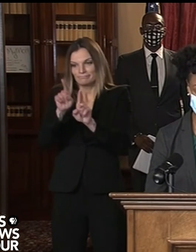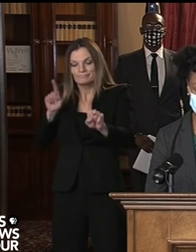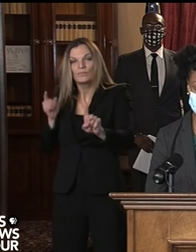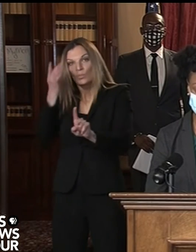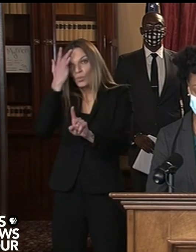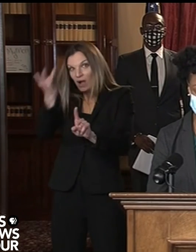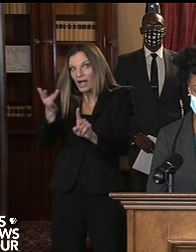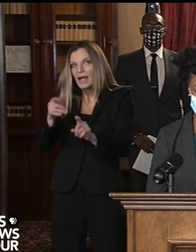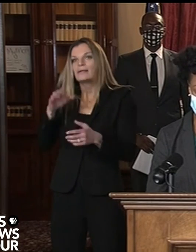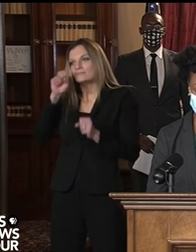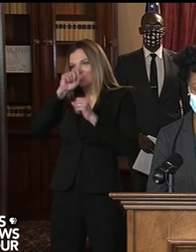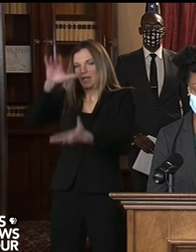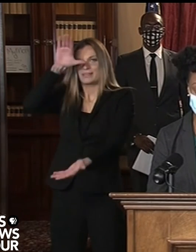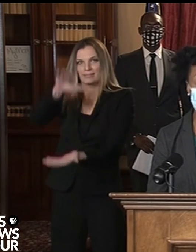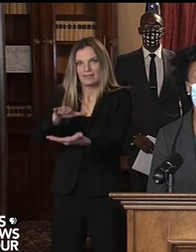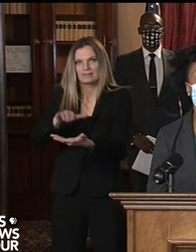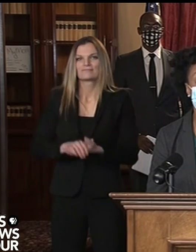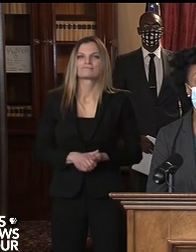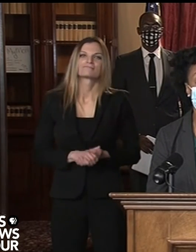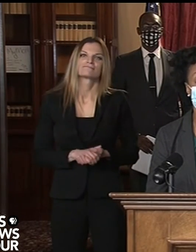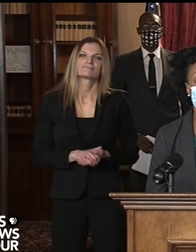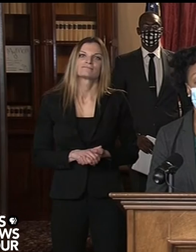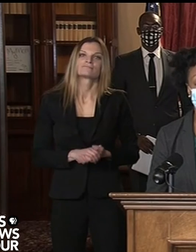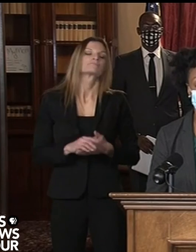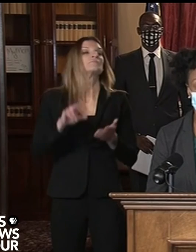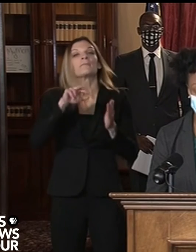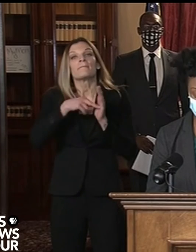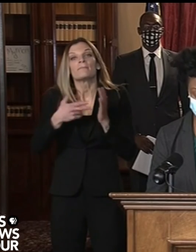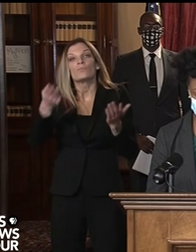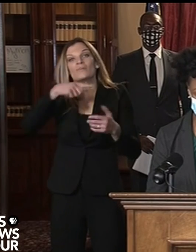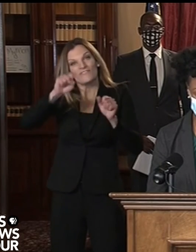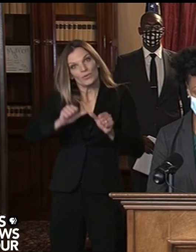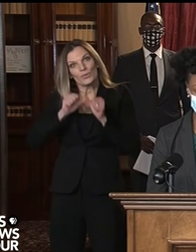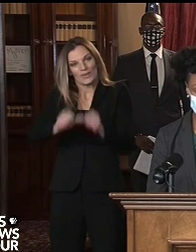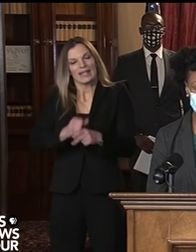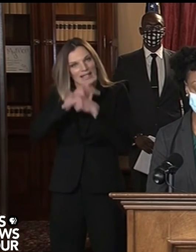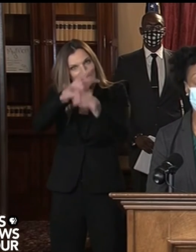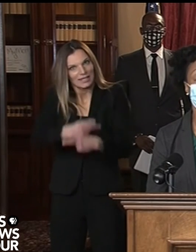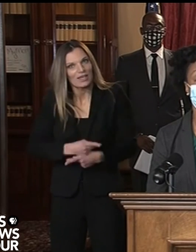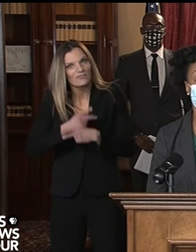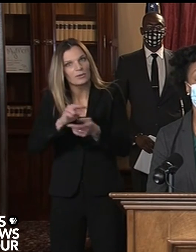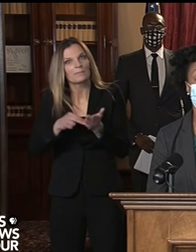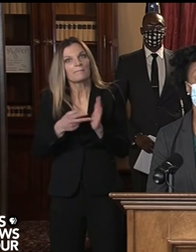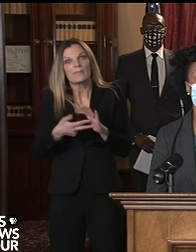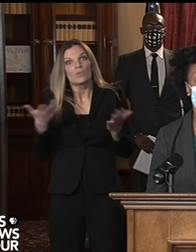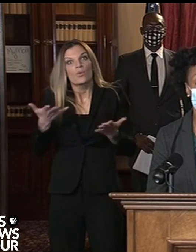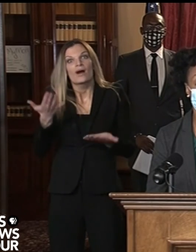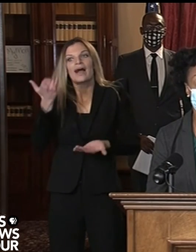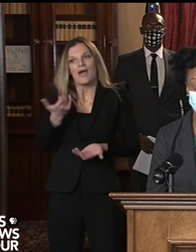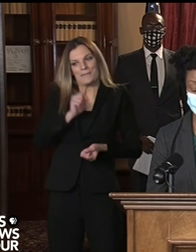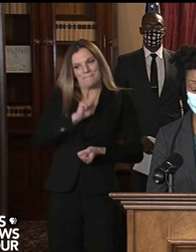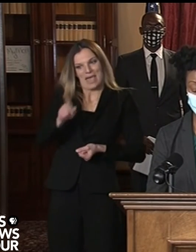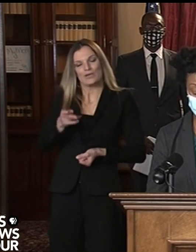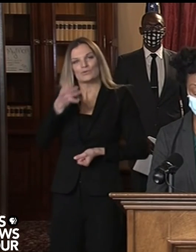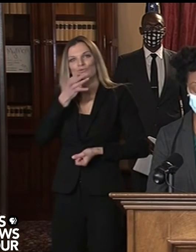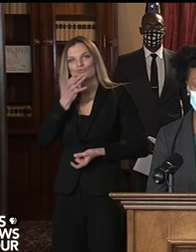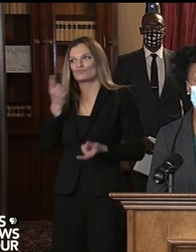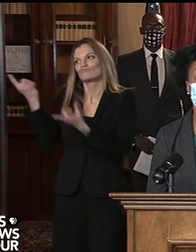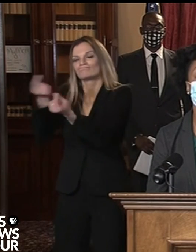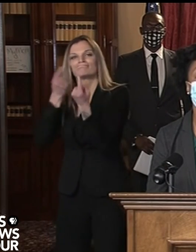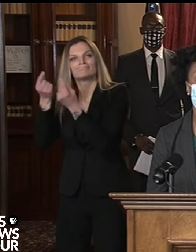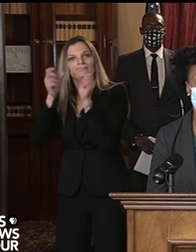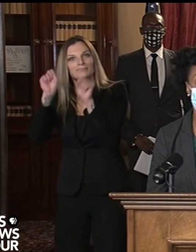news. This means that while we all still have to remain careful, people can get back to their daily lives,